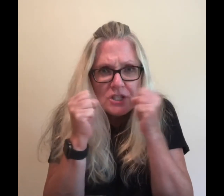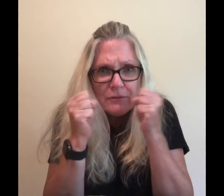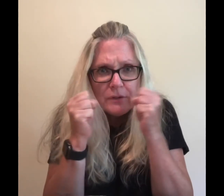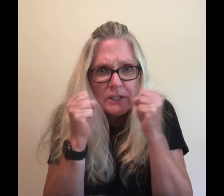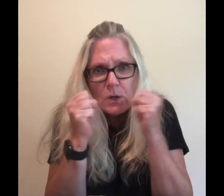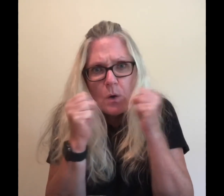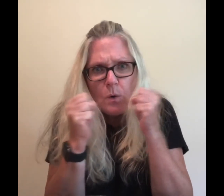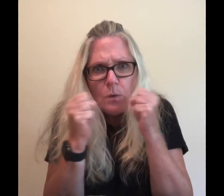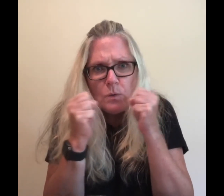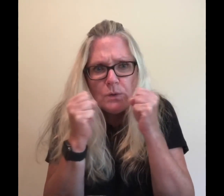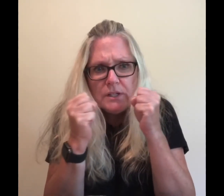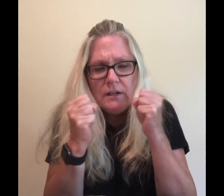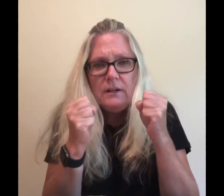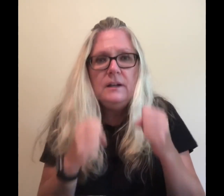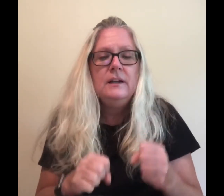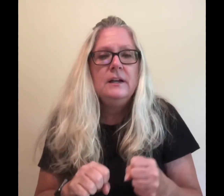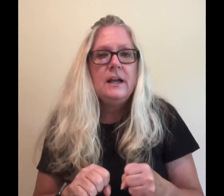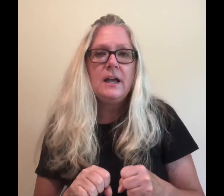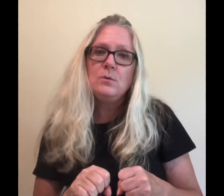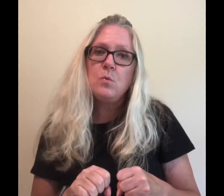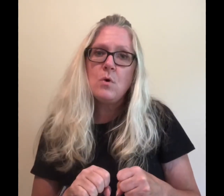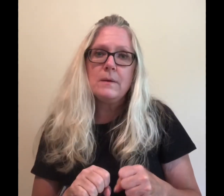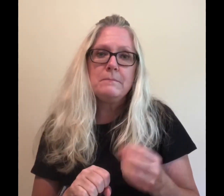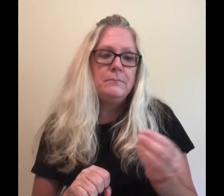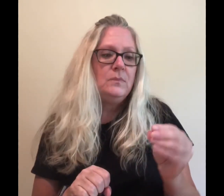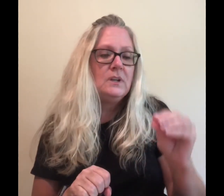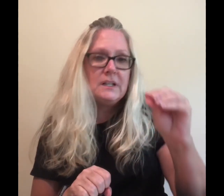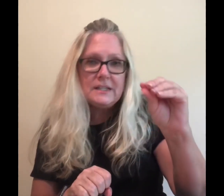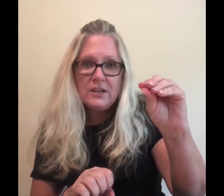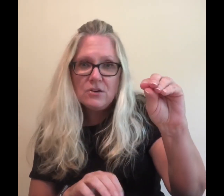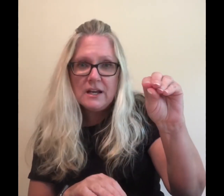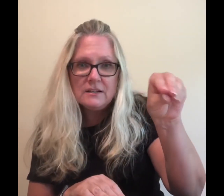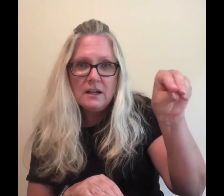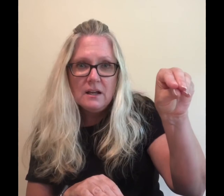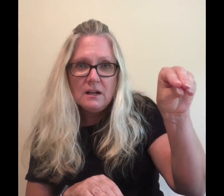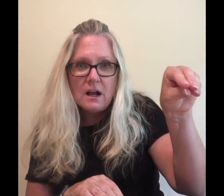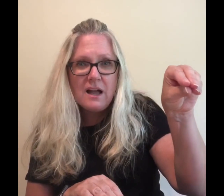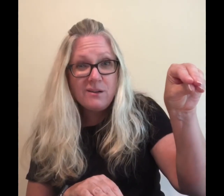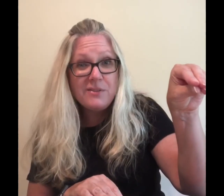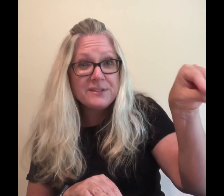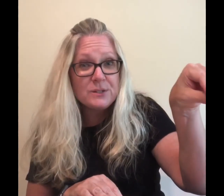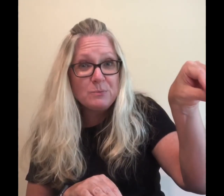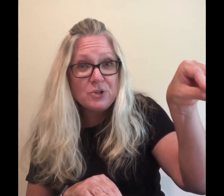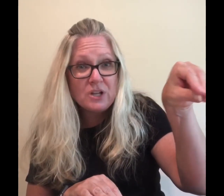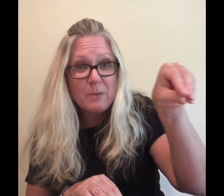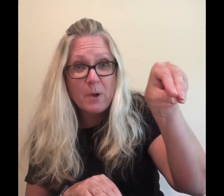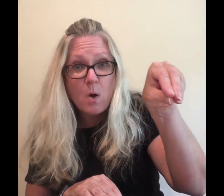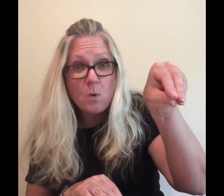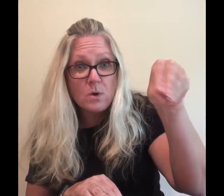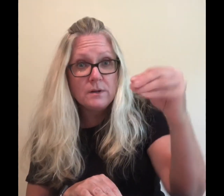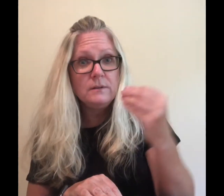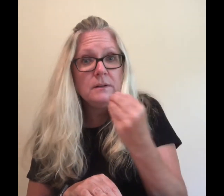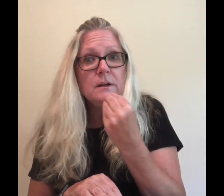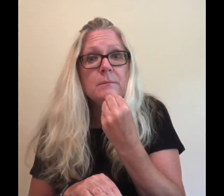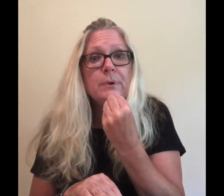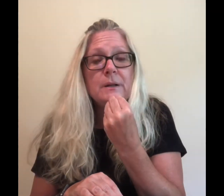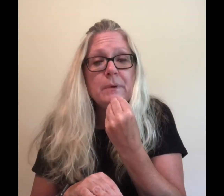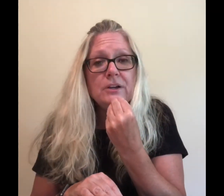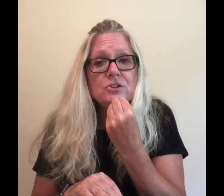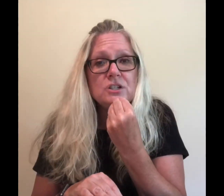shivering, cold. And warm. You're going to take your hand. I call this a smushed up O. Put it by your chin and then